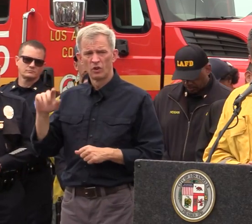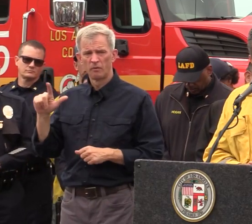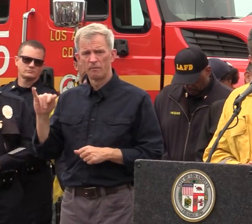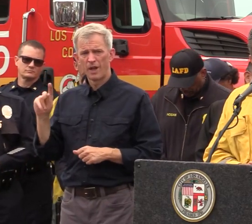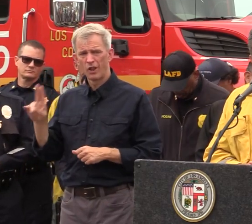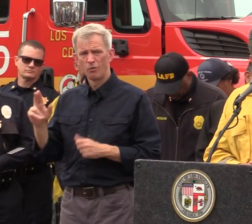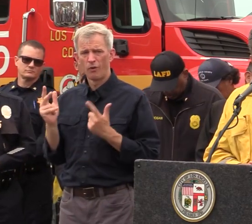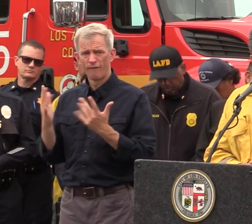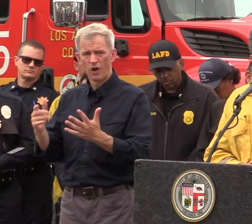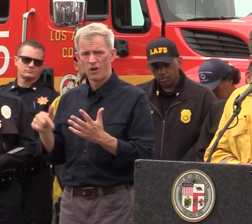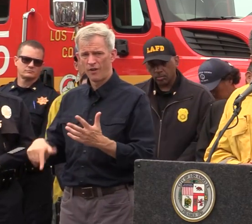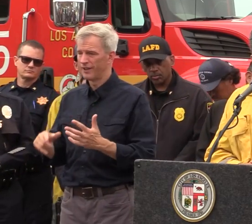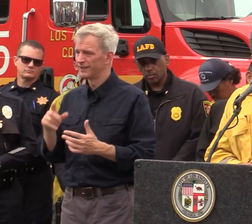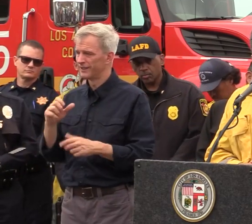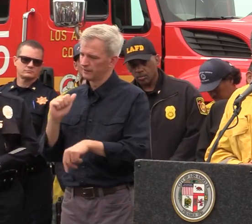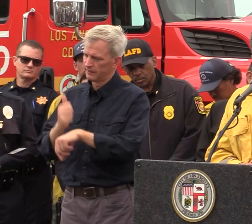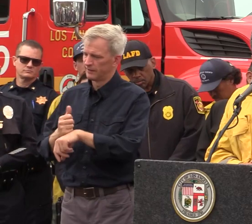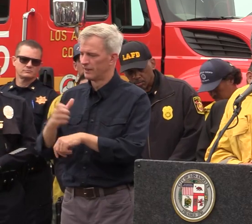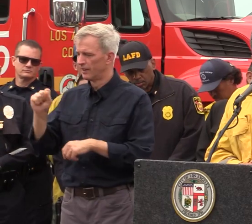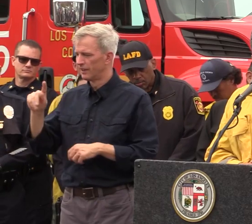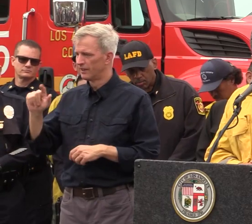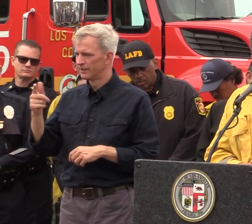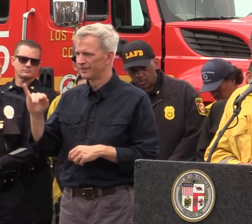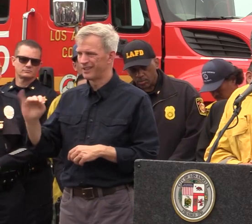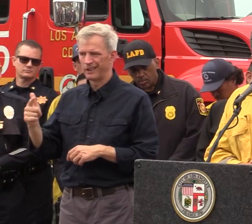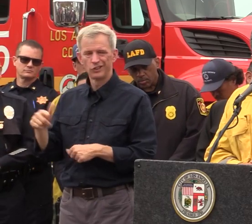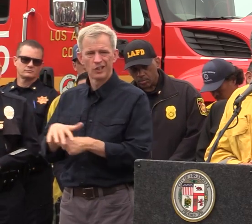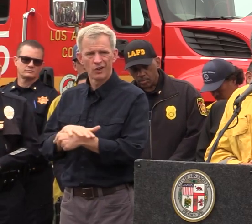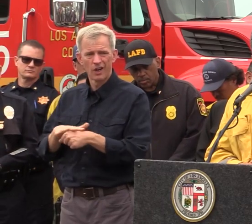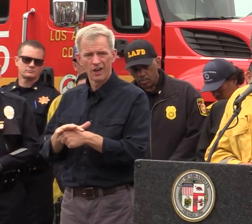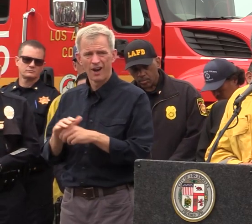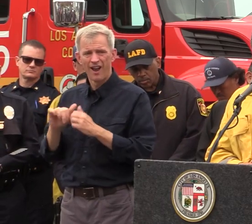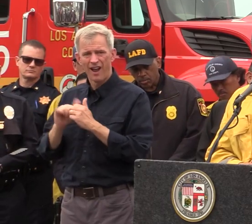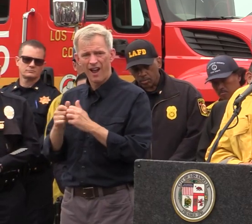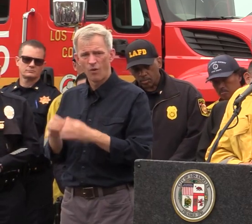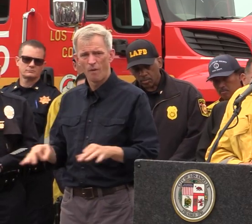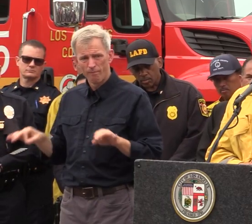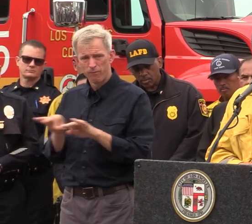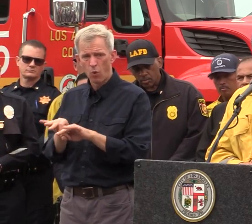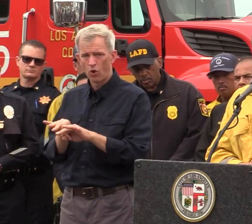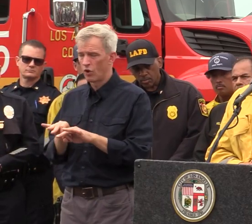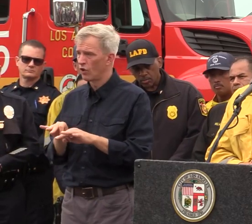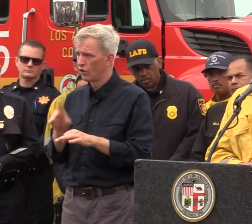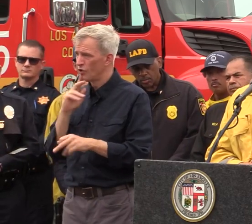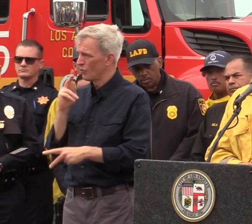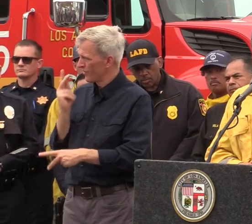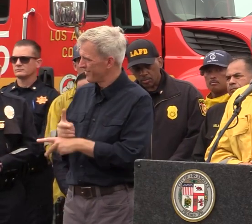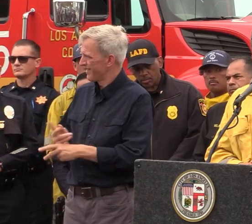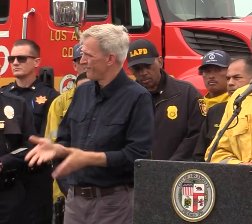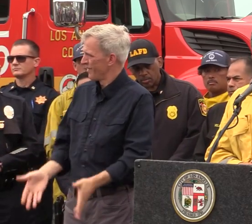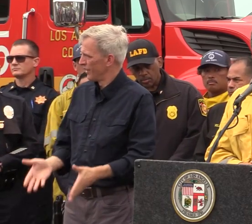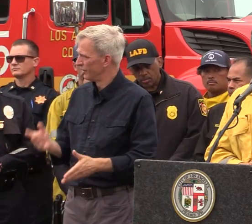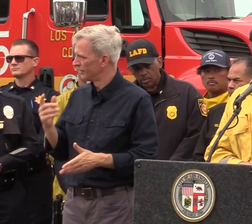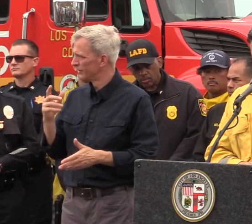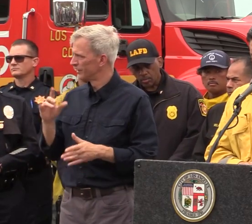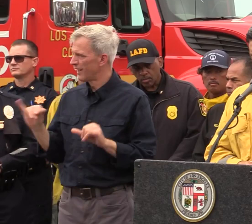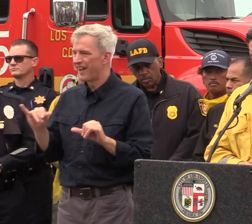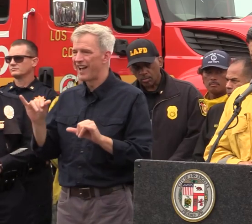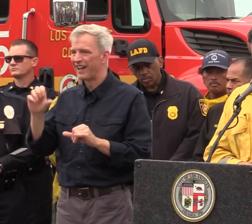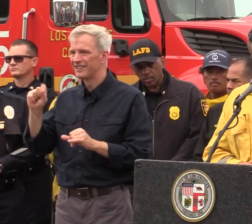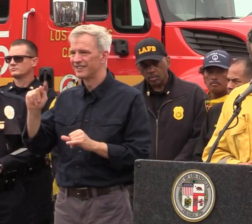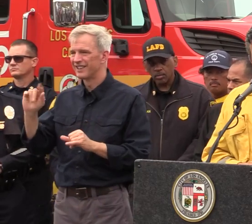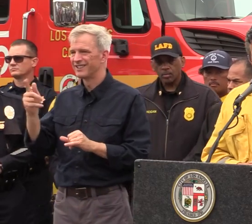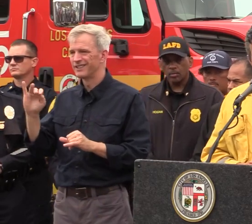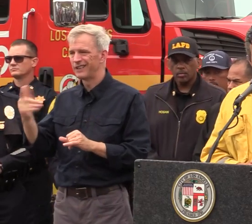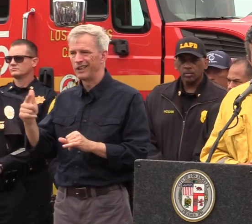hills back there, this becomes a staging area. How important is it to keep this so that you can use it for staging areas for emergencies? We